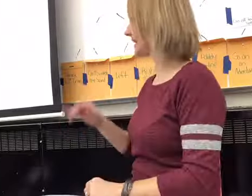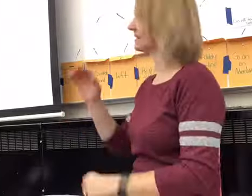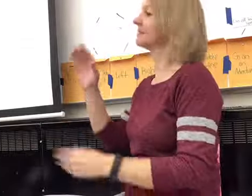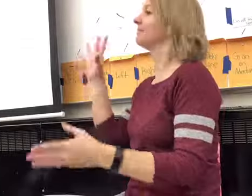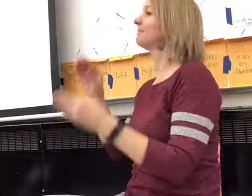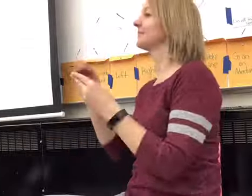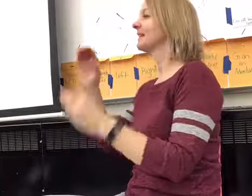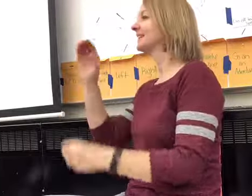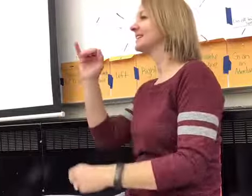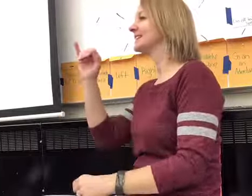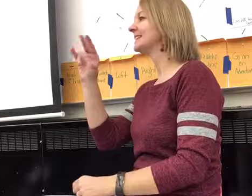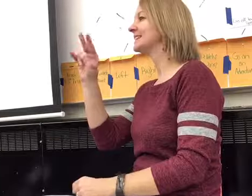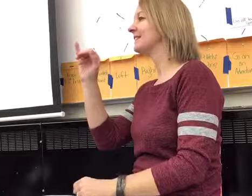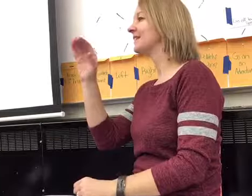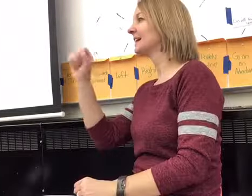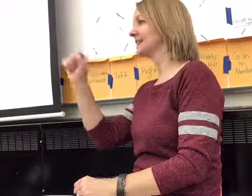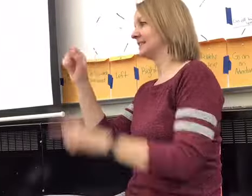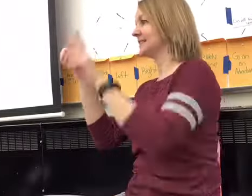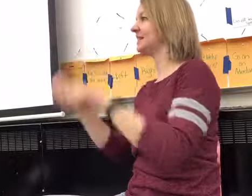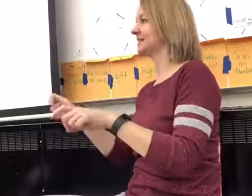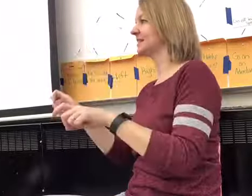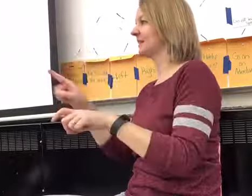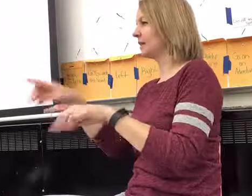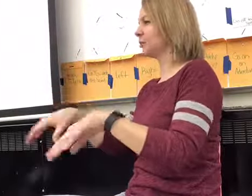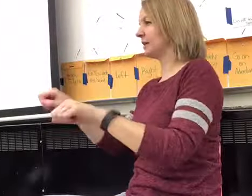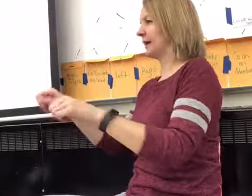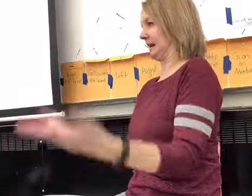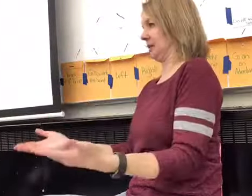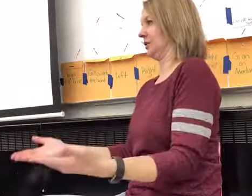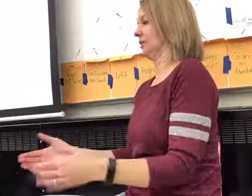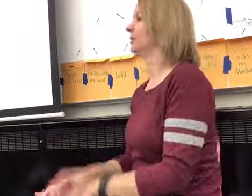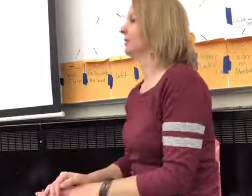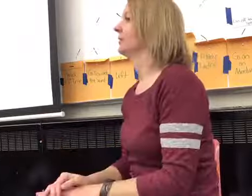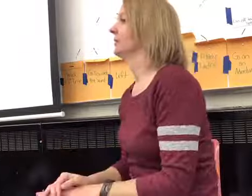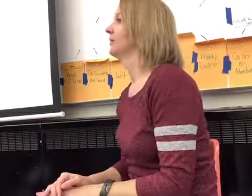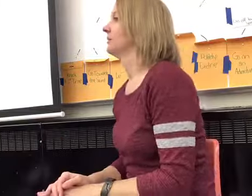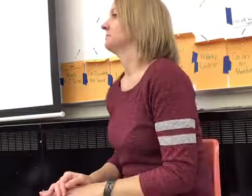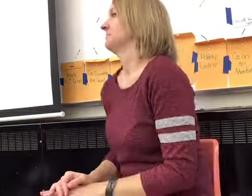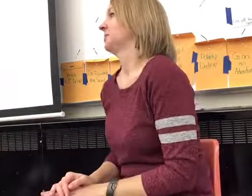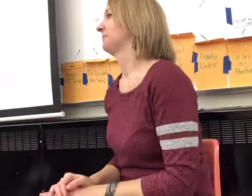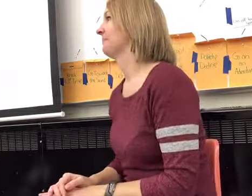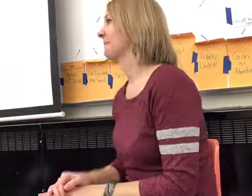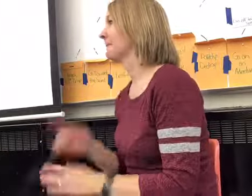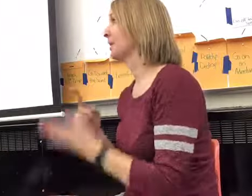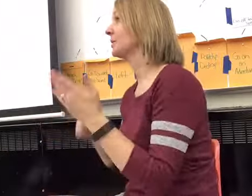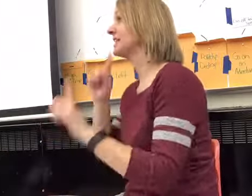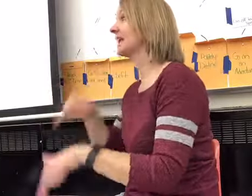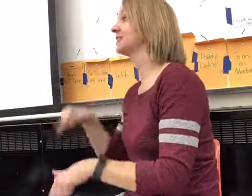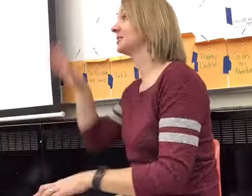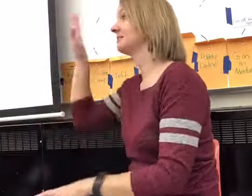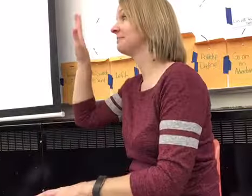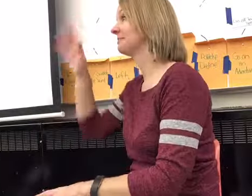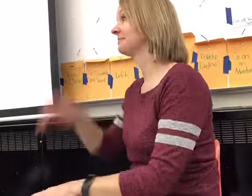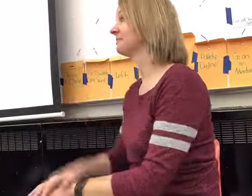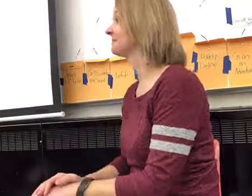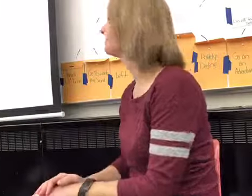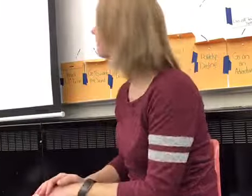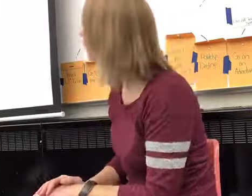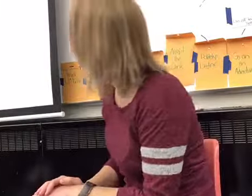civics test, which is copied and pasted from the U.S. citizenship test. Okay, so what is this answer? Put up your fingers. Okay, it